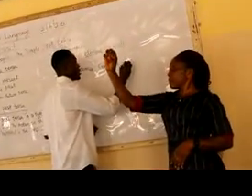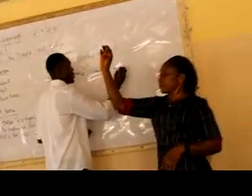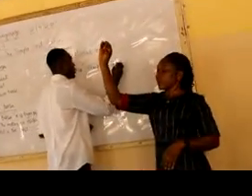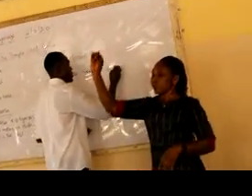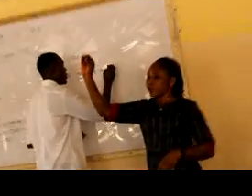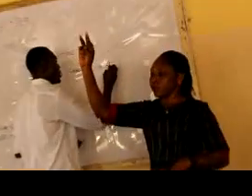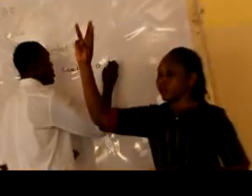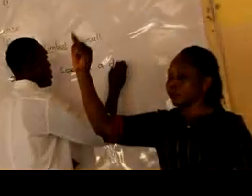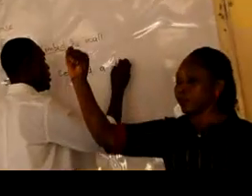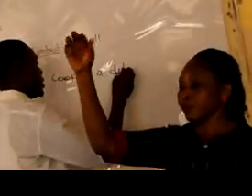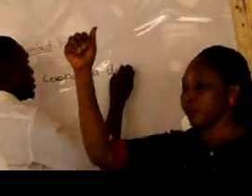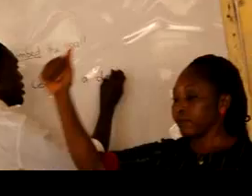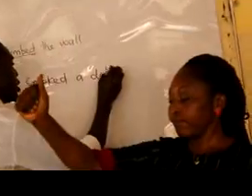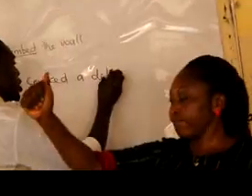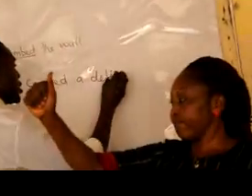a